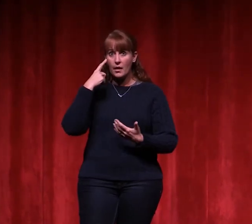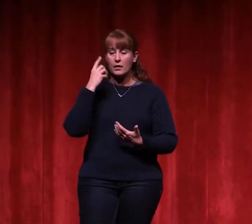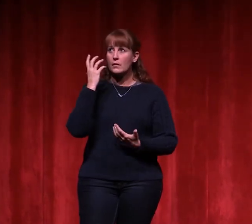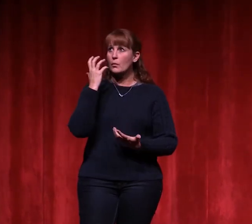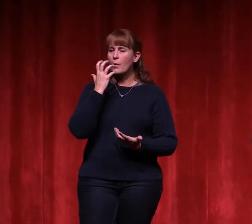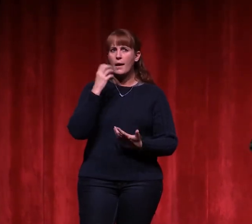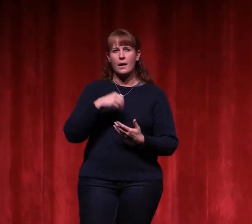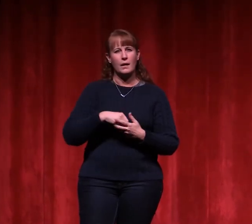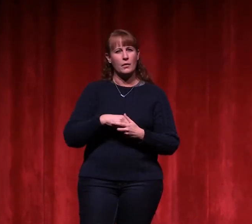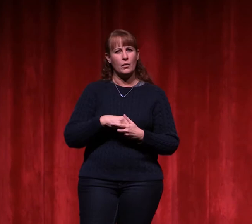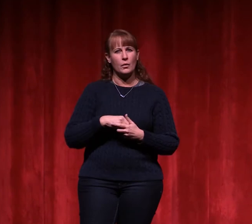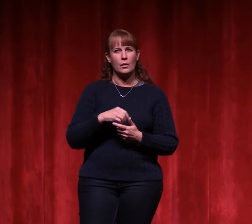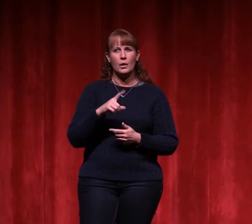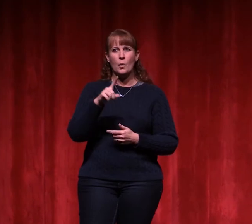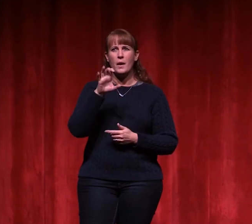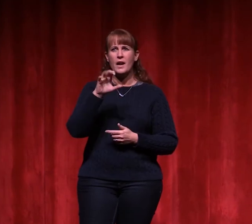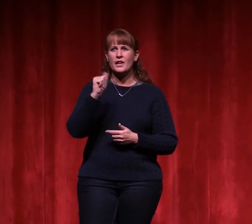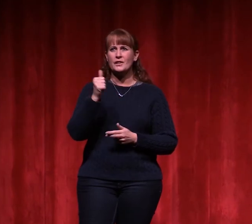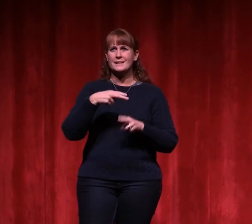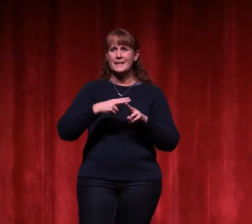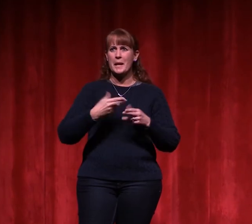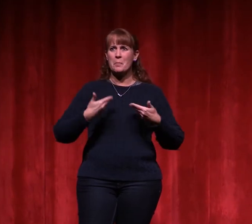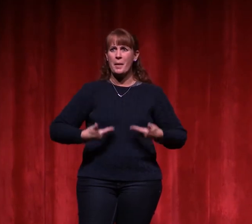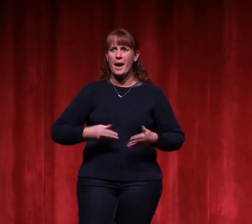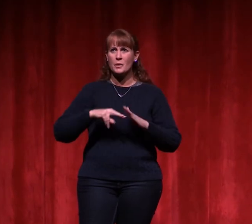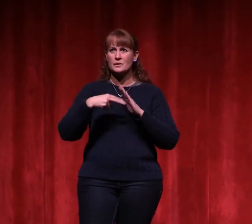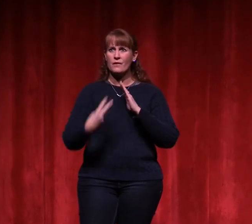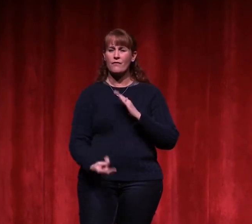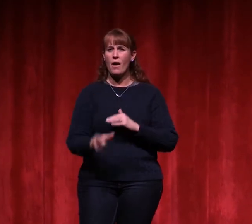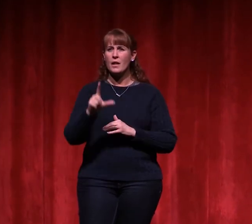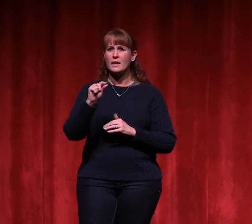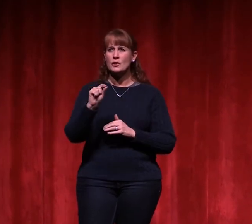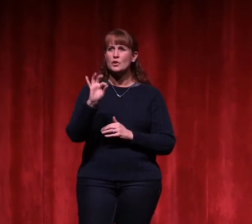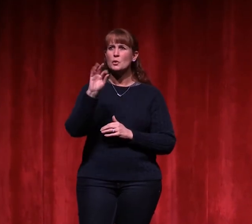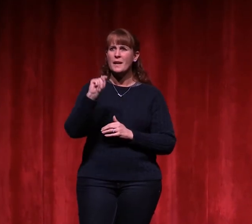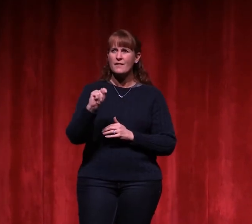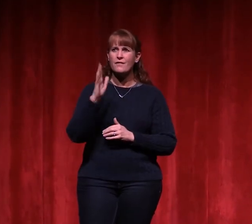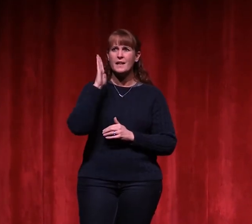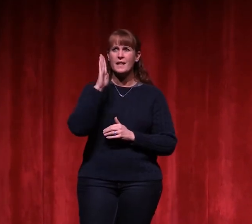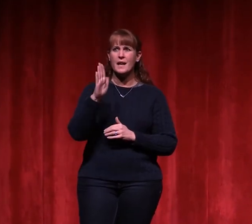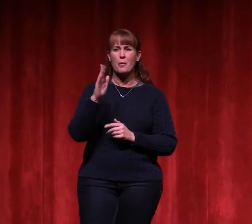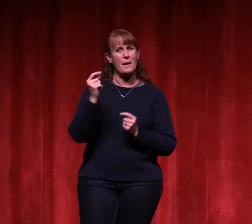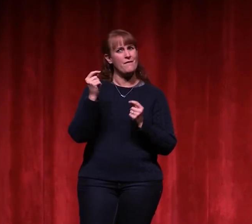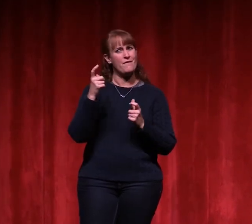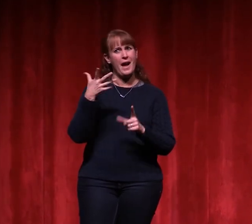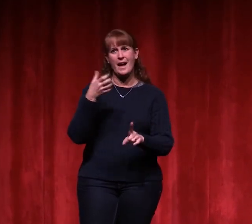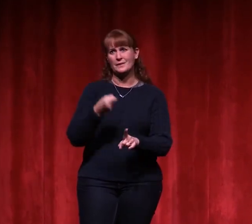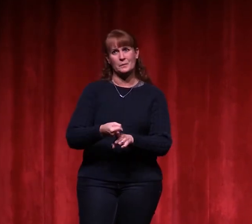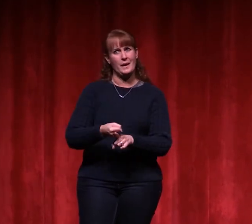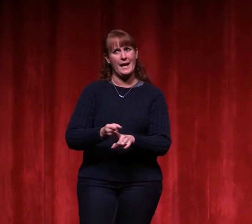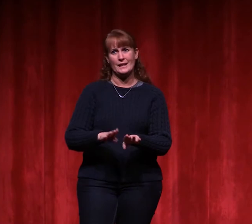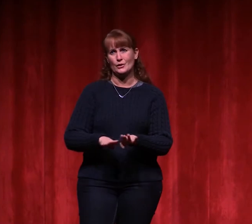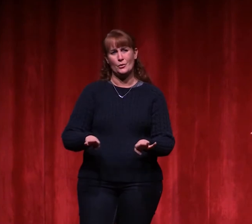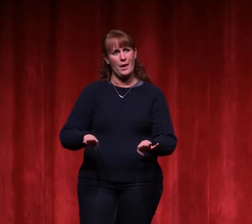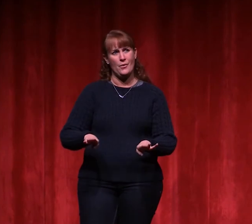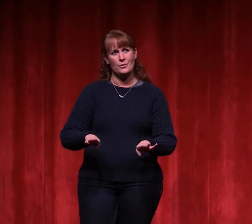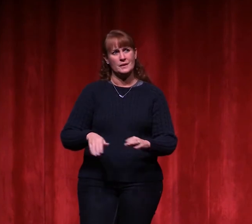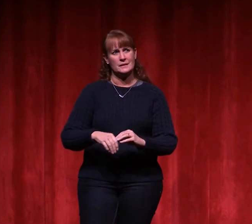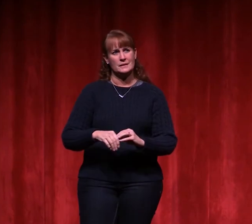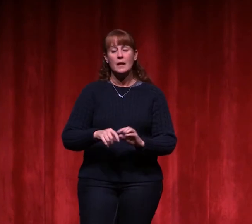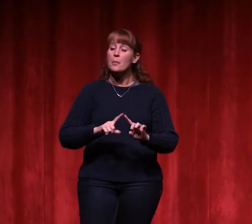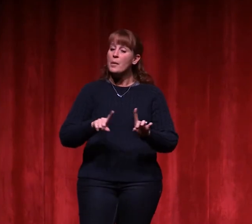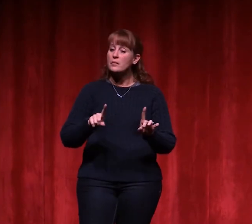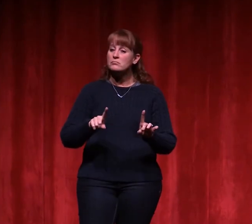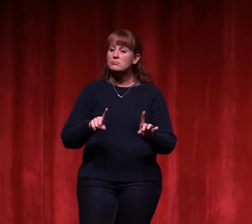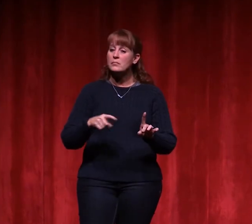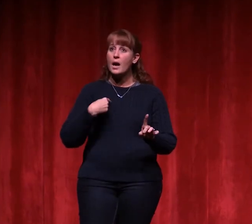wow, 110 pounds, falling 20 feet, I'm going to be going really fast when I hit the ground. But I'm